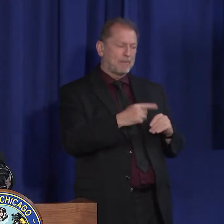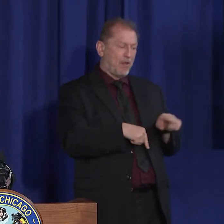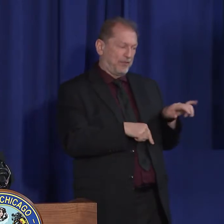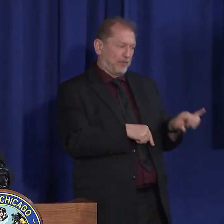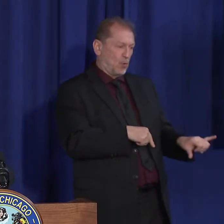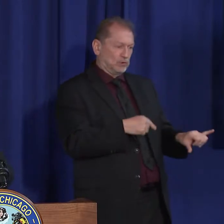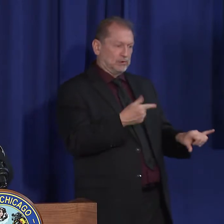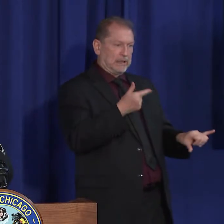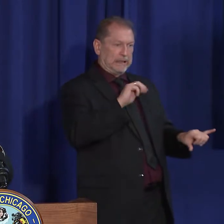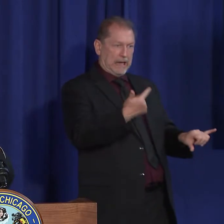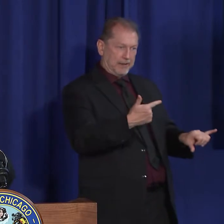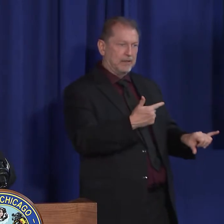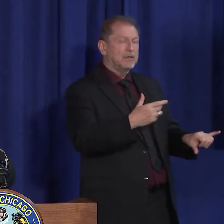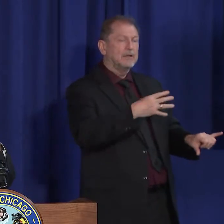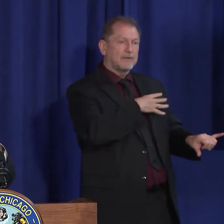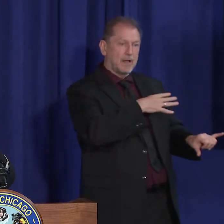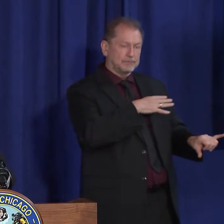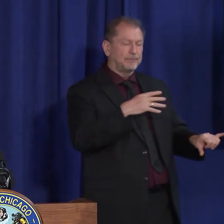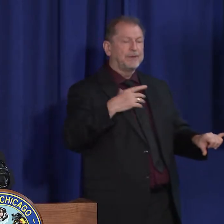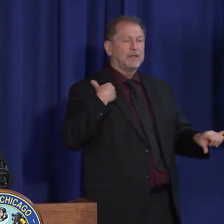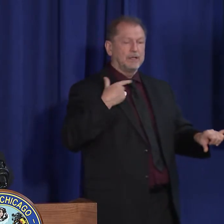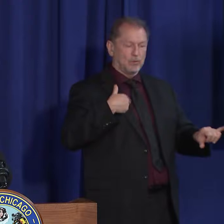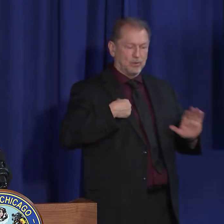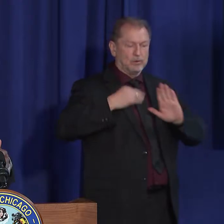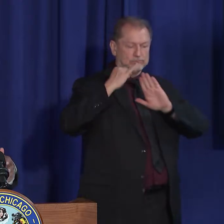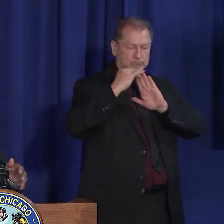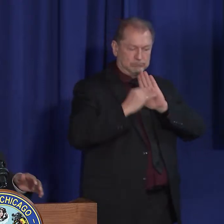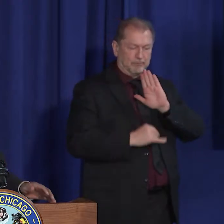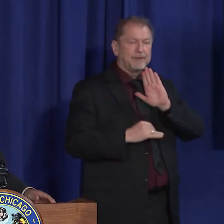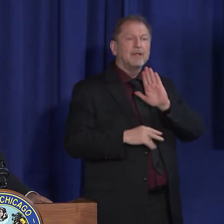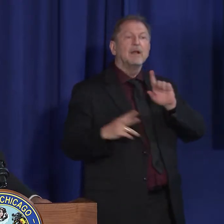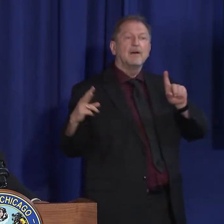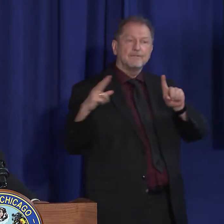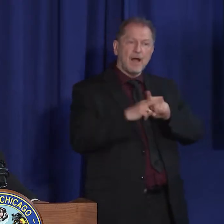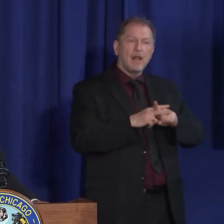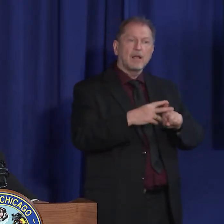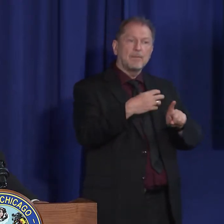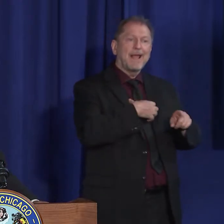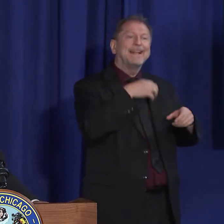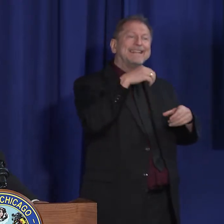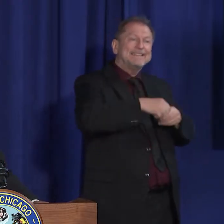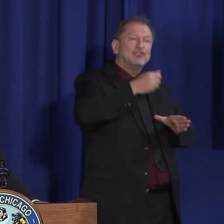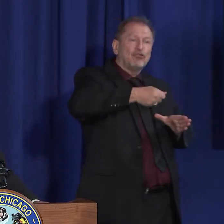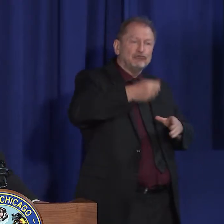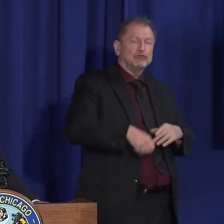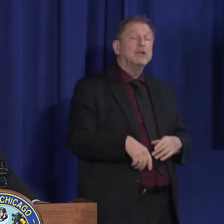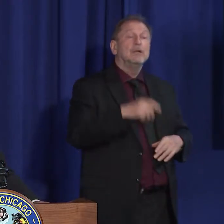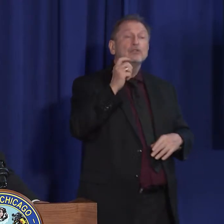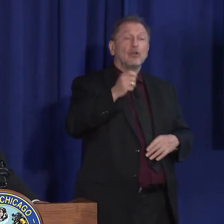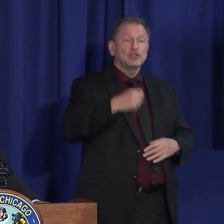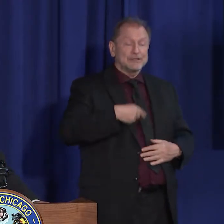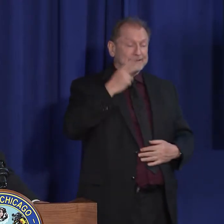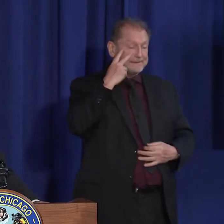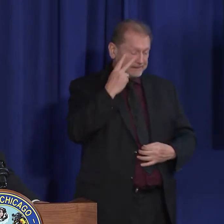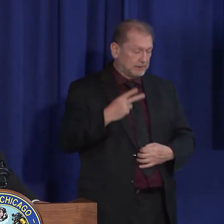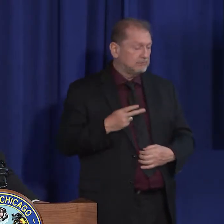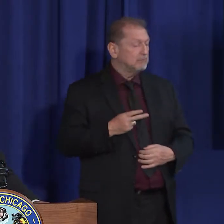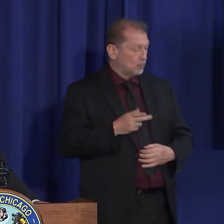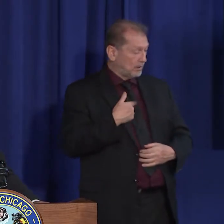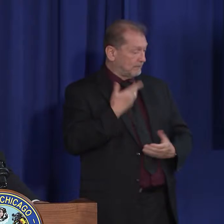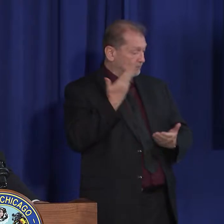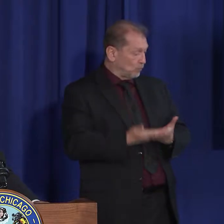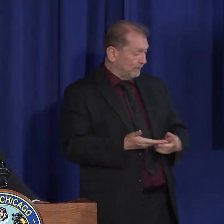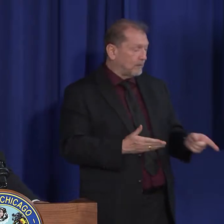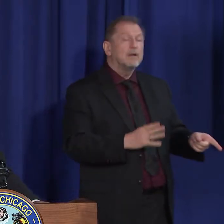will be filing complaints in court where a judge will be the arbiter of whether or not we mustered the facts